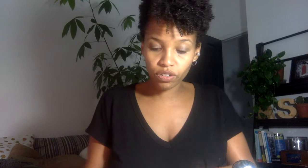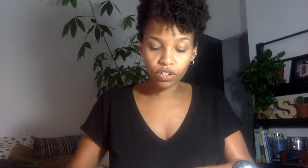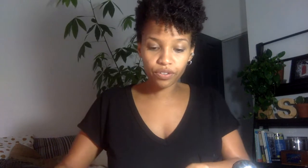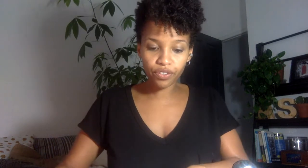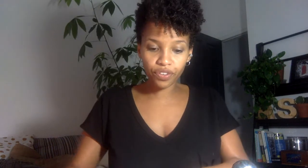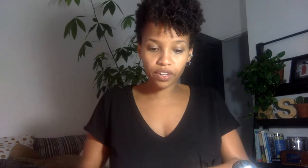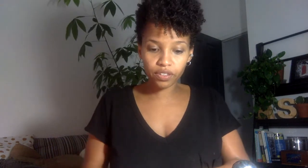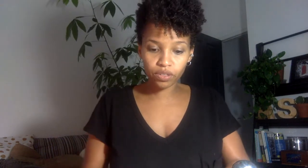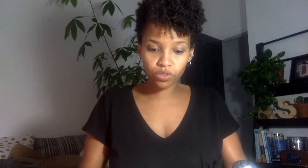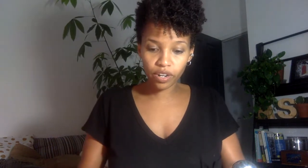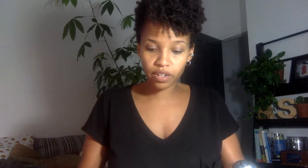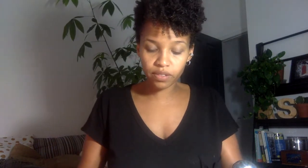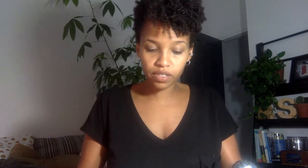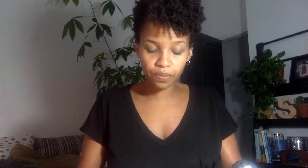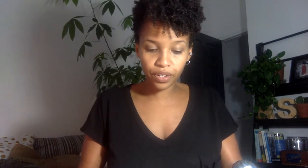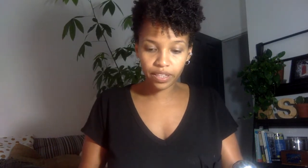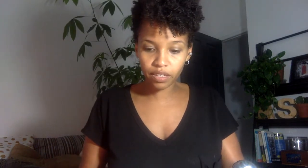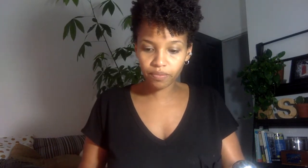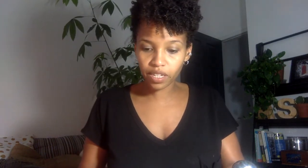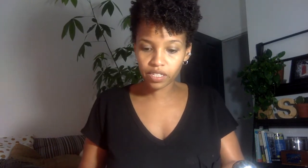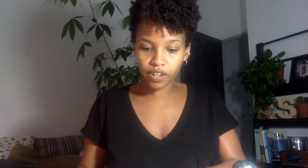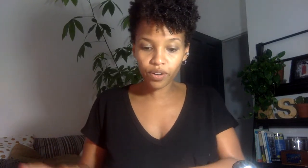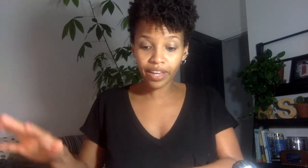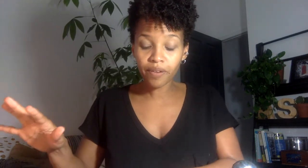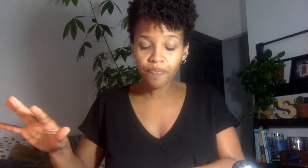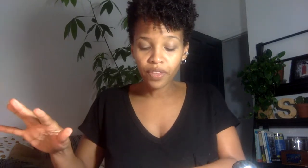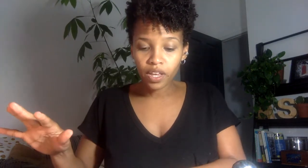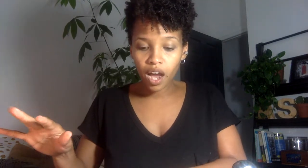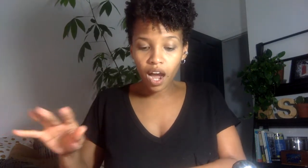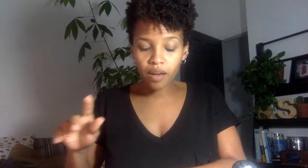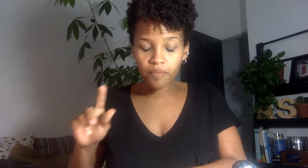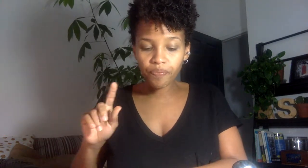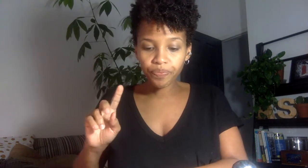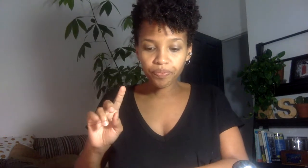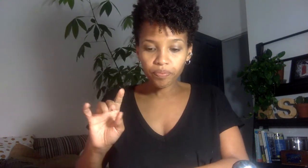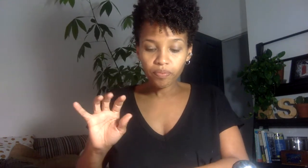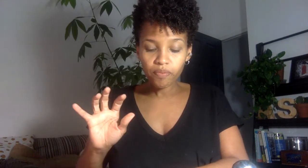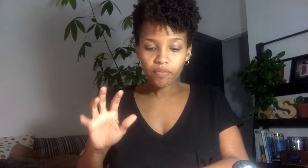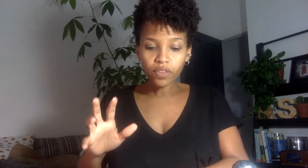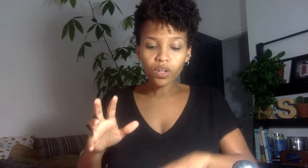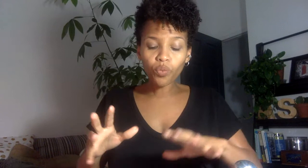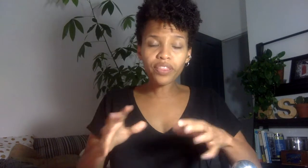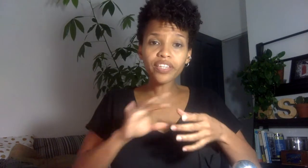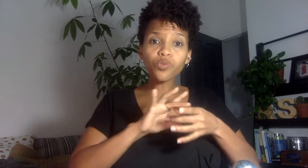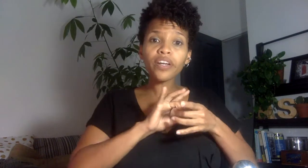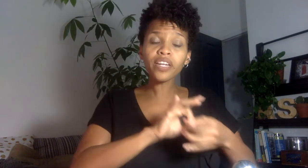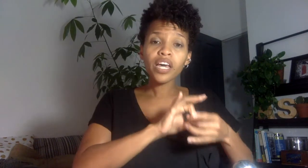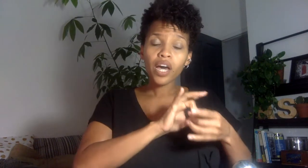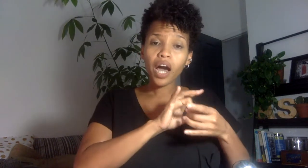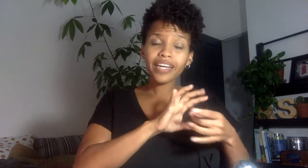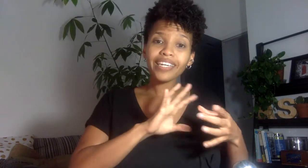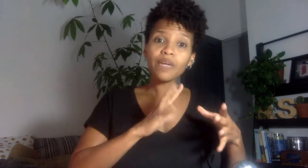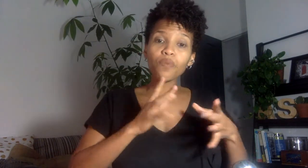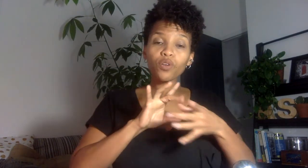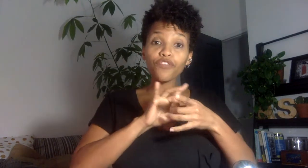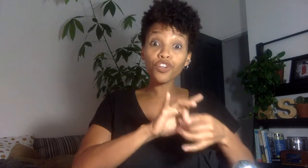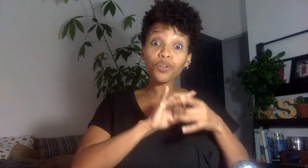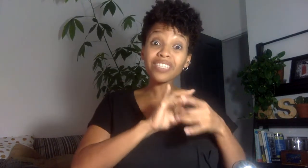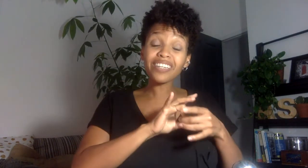horrific. So I'm trying to separate things out. Okay. with this one, if you're using the